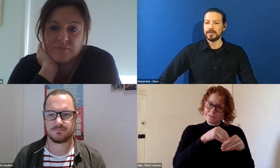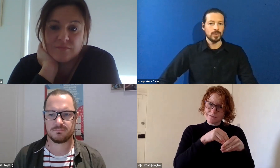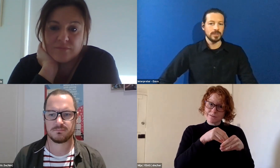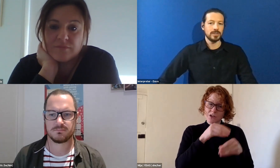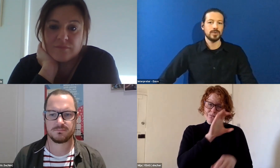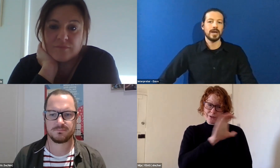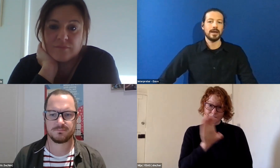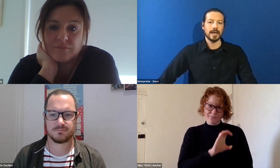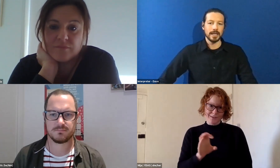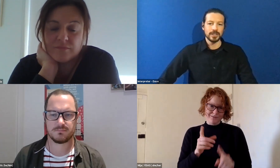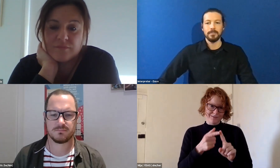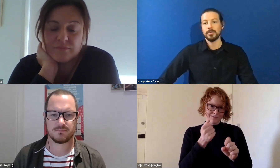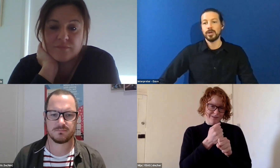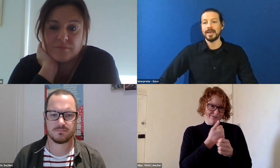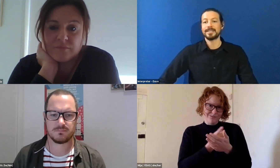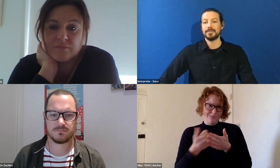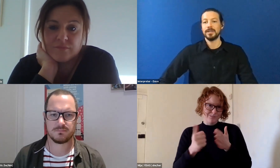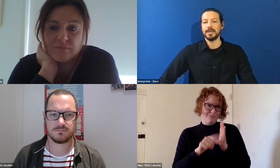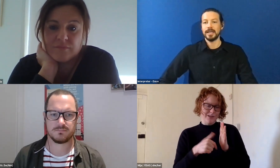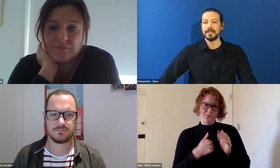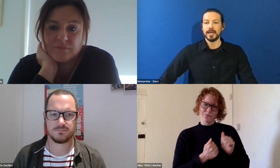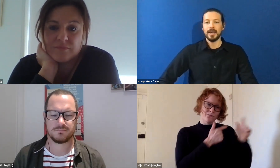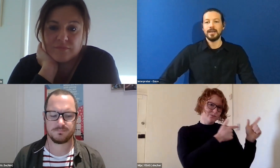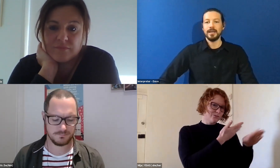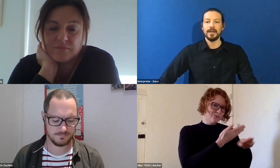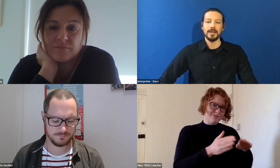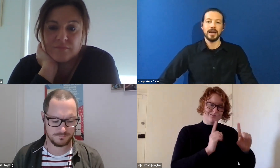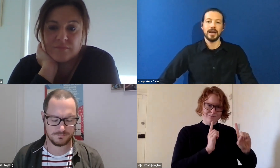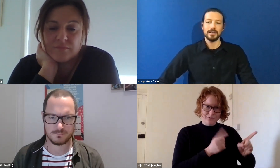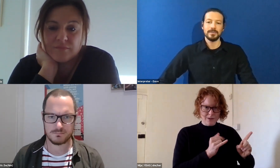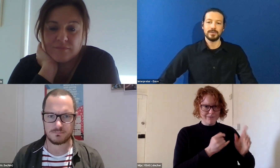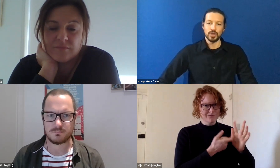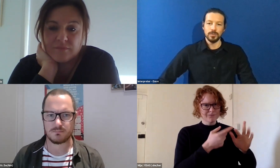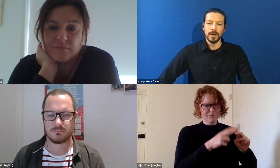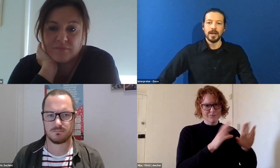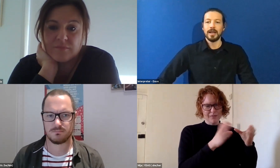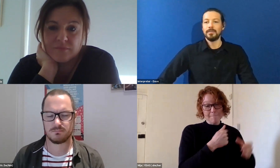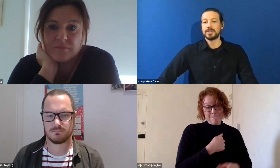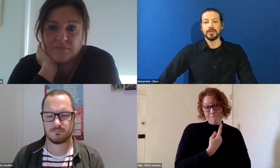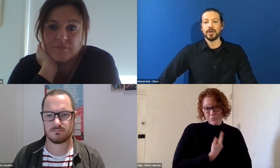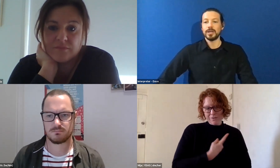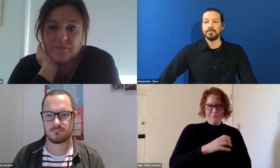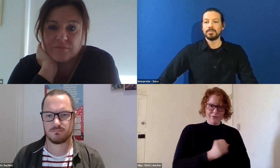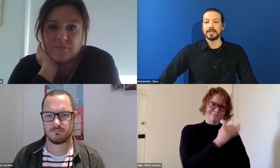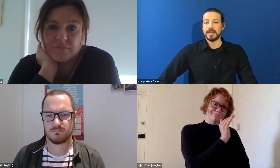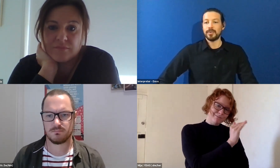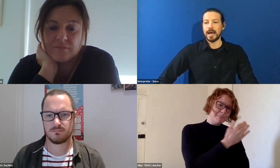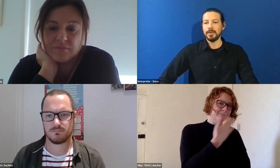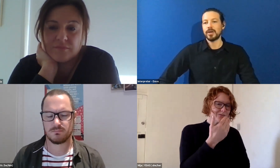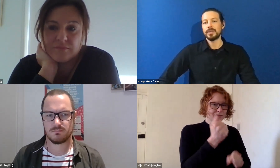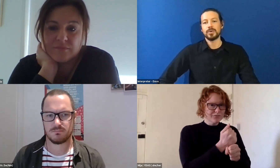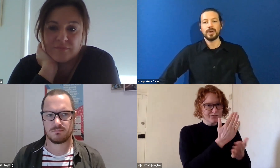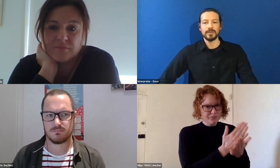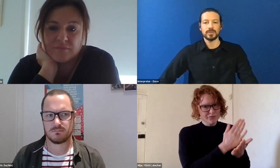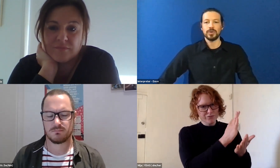energy, and it's exhausting to educate people on their accessibility needs. And here in Zoom, it's not the only place